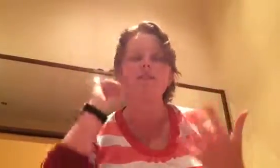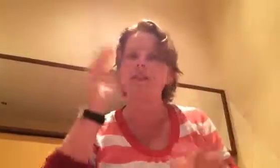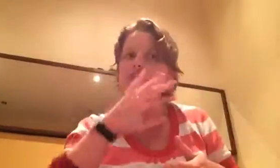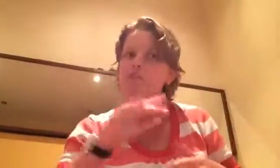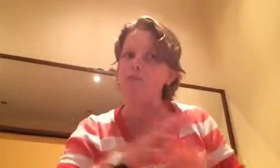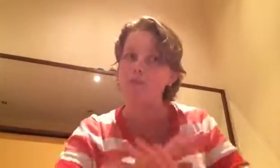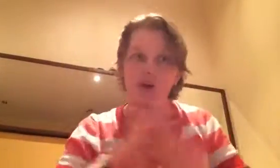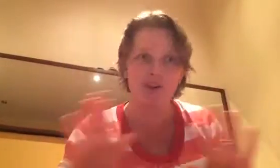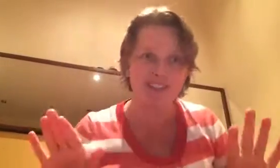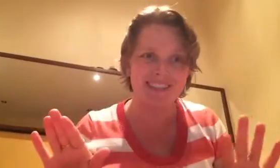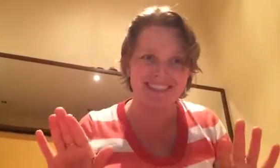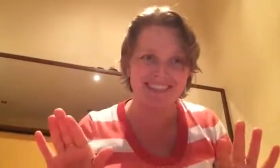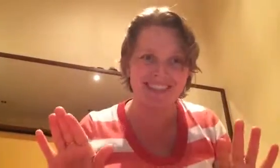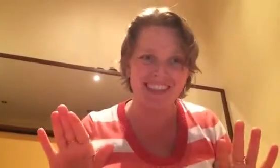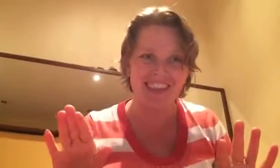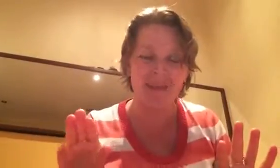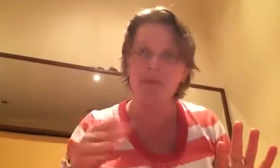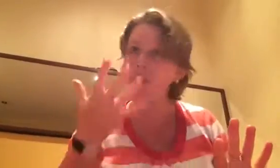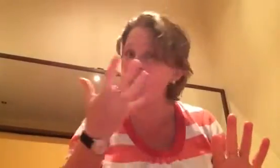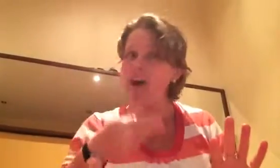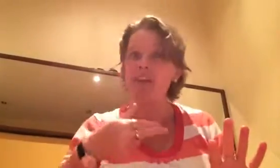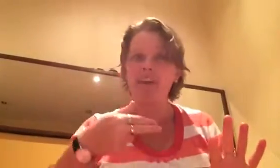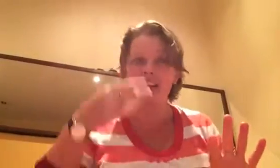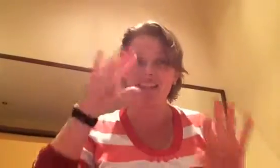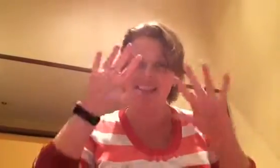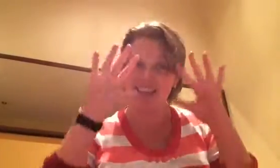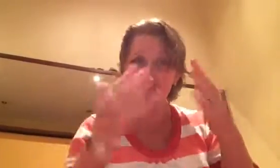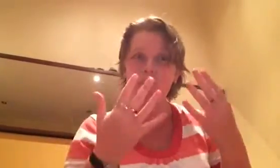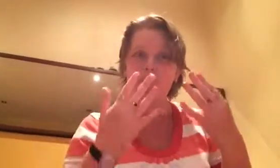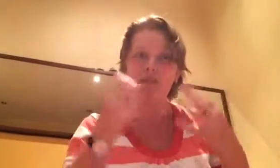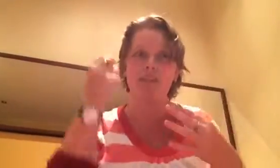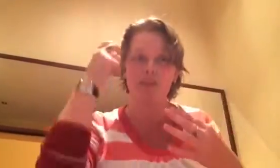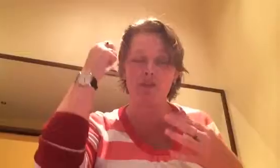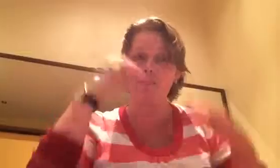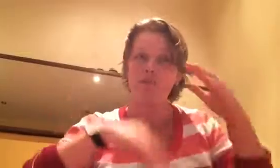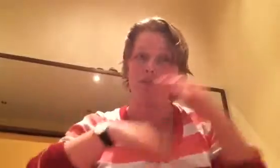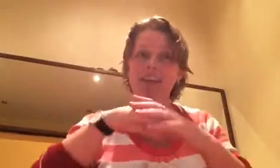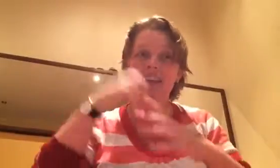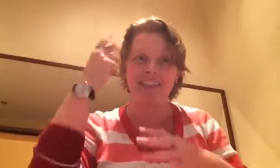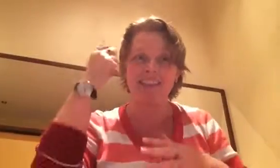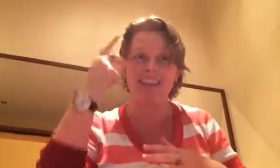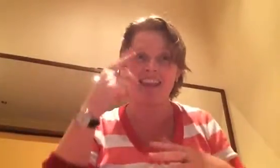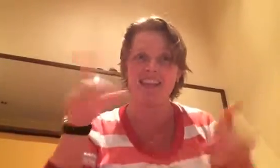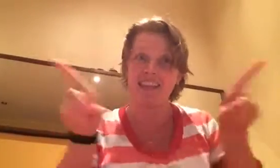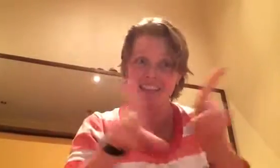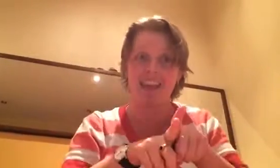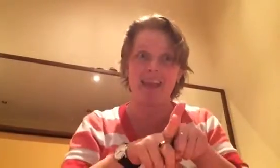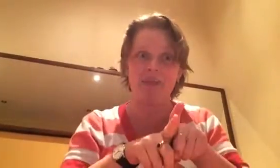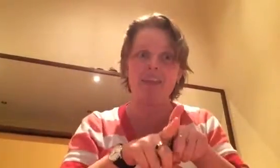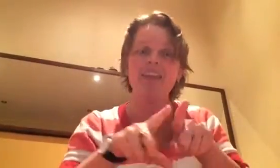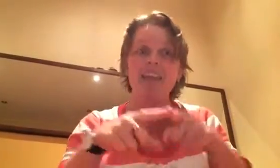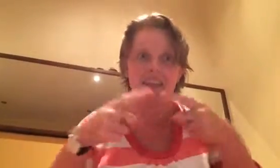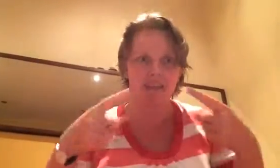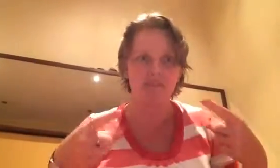of deaf children don't, okay, I've had 10-year-olds that don't fully understand same and